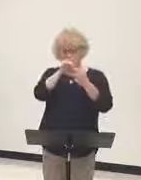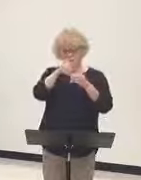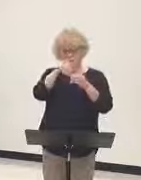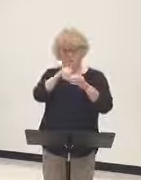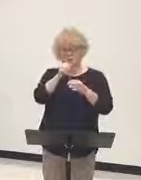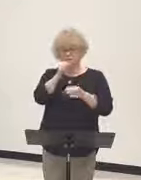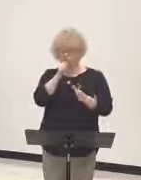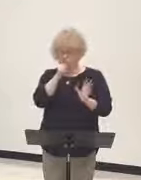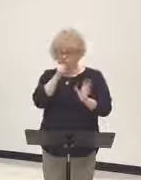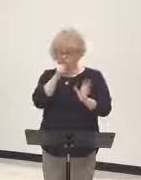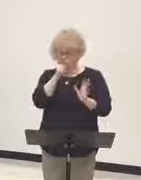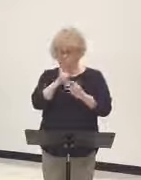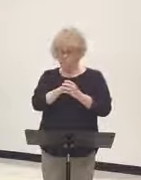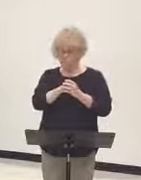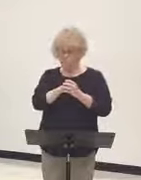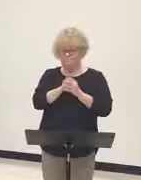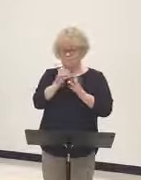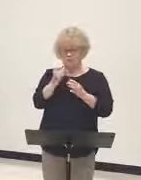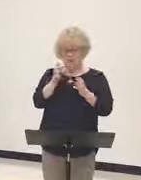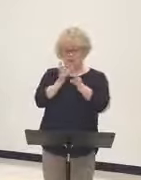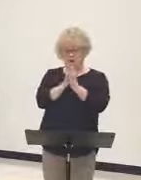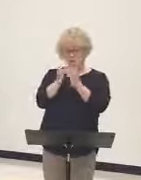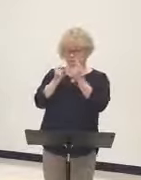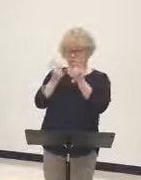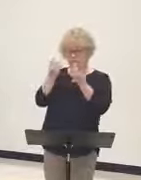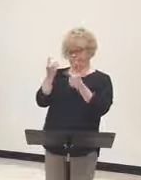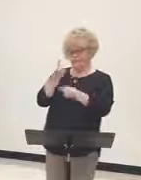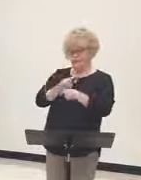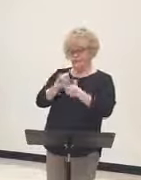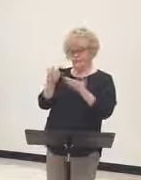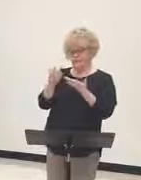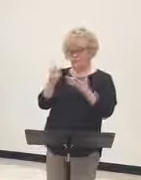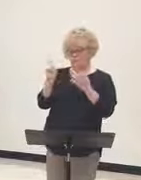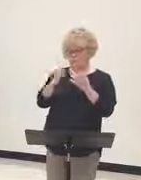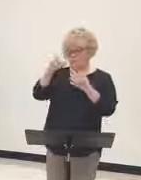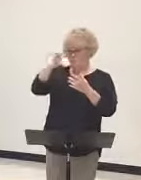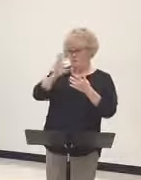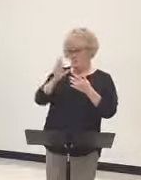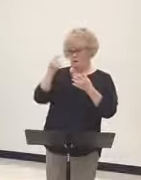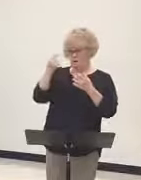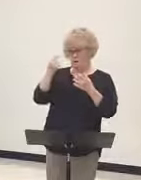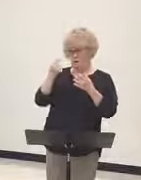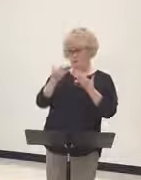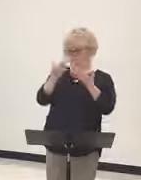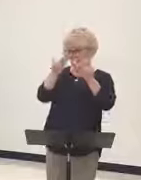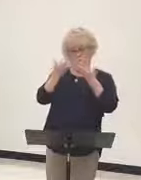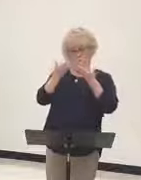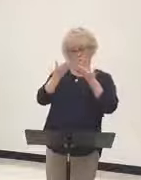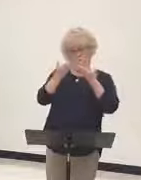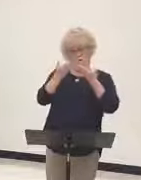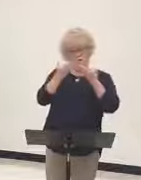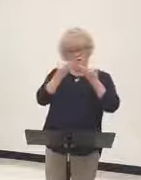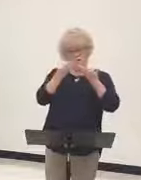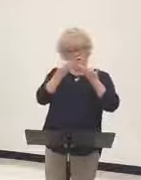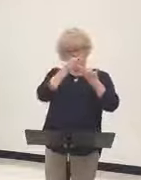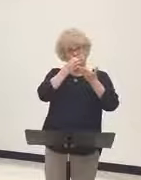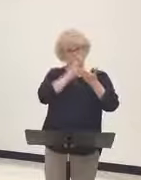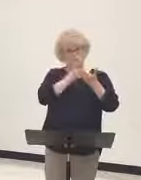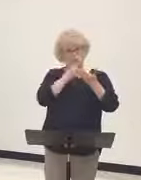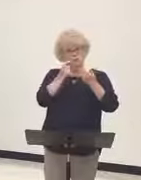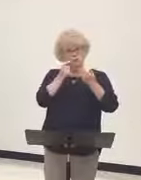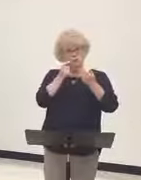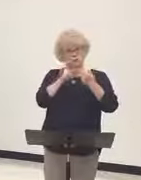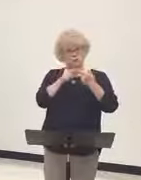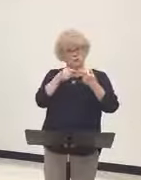his sufferings. And so we can ask ourselves, where is God offering this treasure